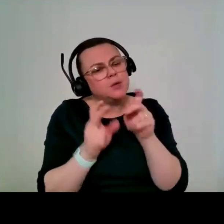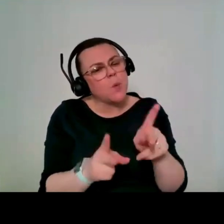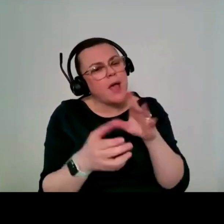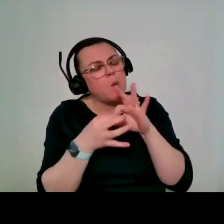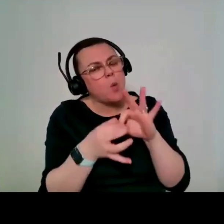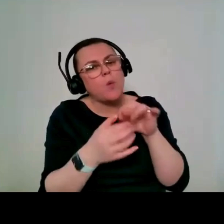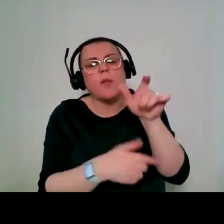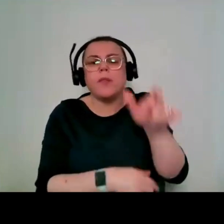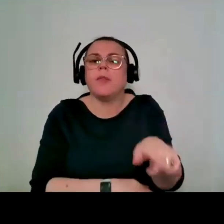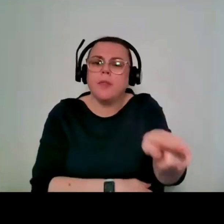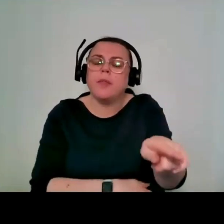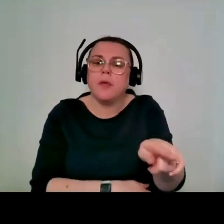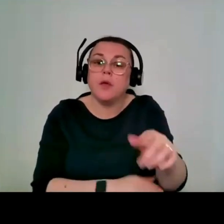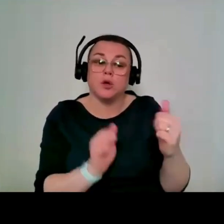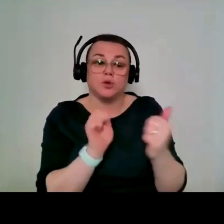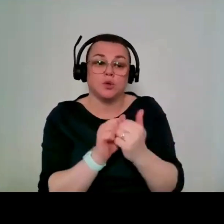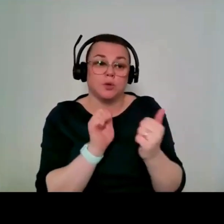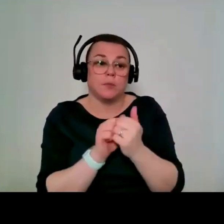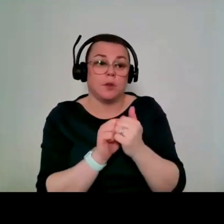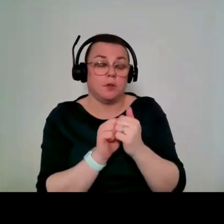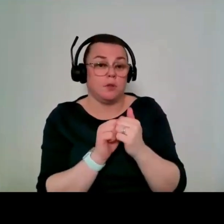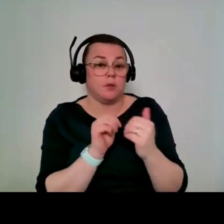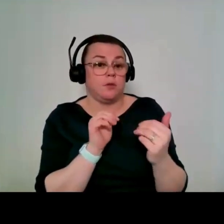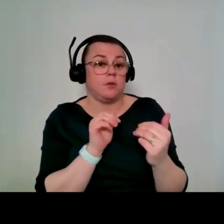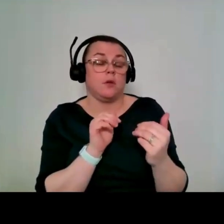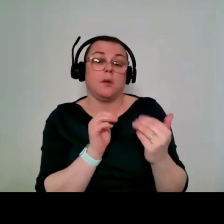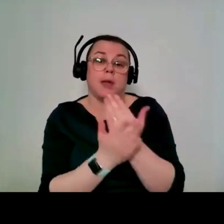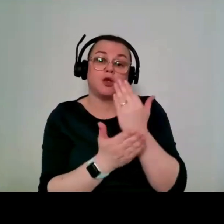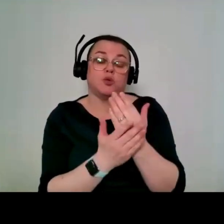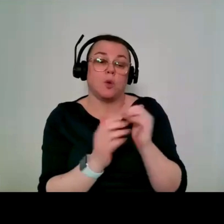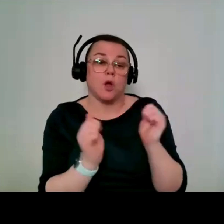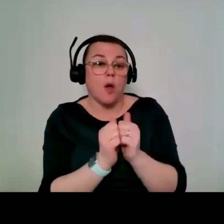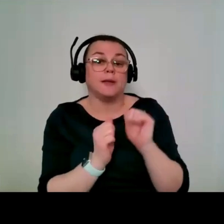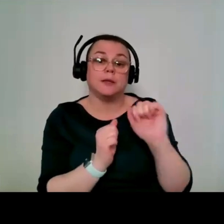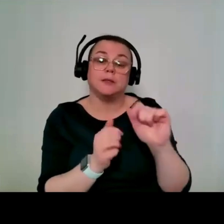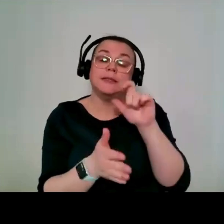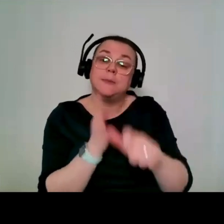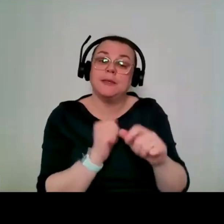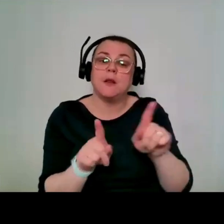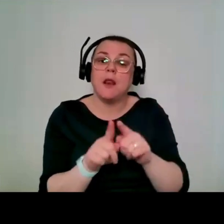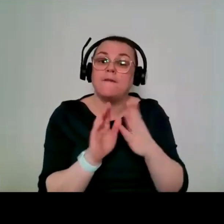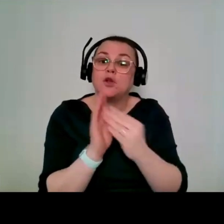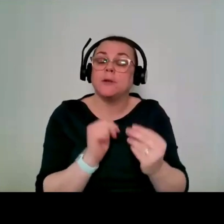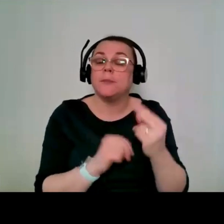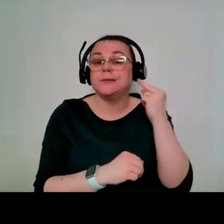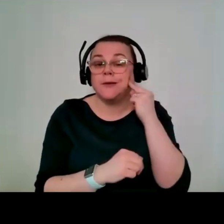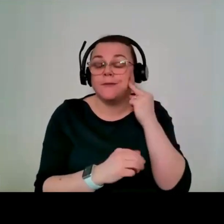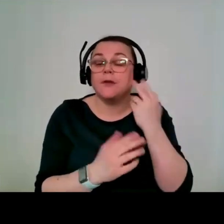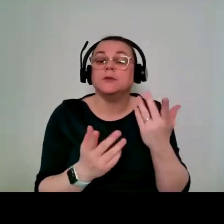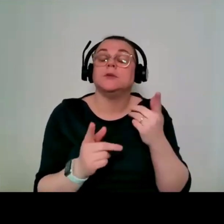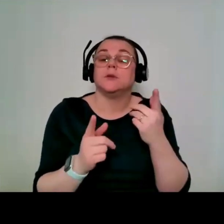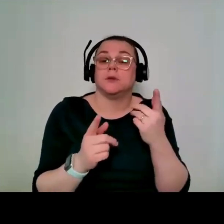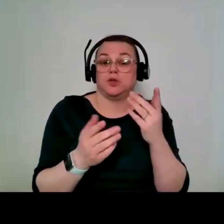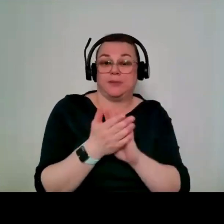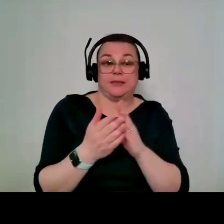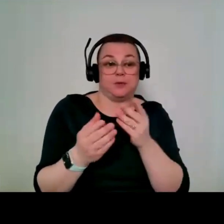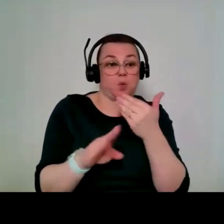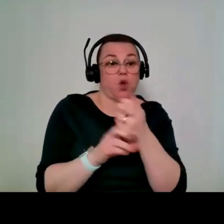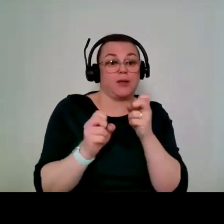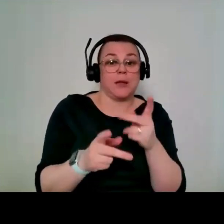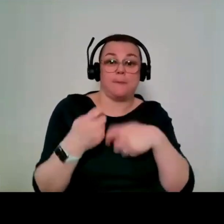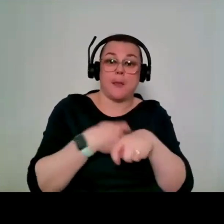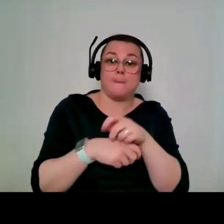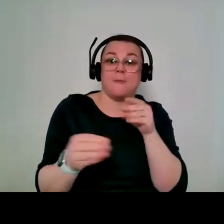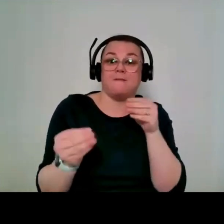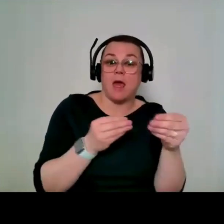us that accommodate our disability, like deafness, and then you flex your working style. I know